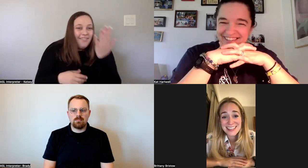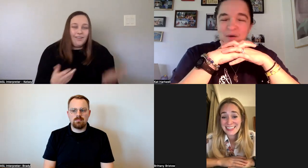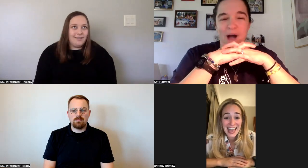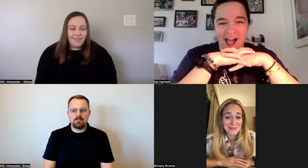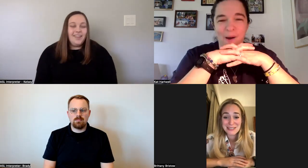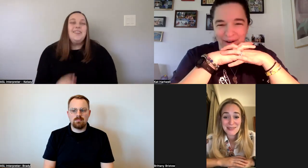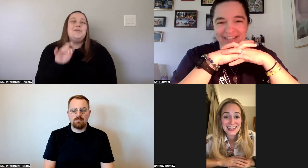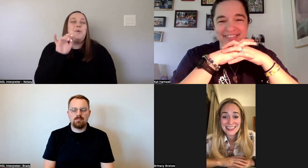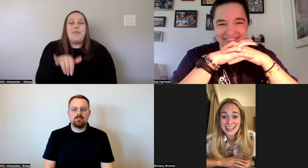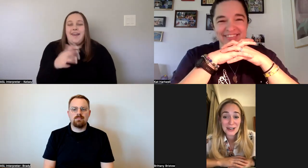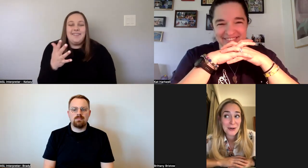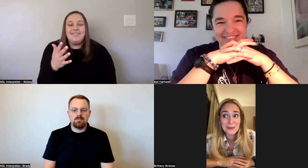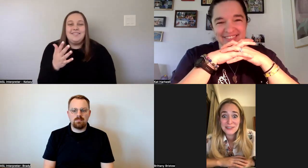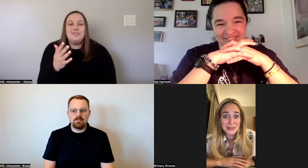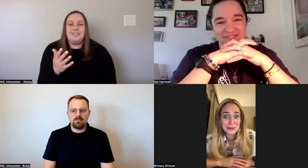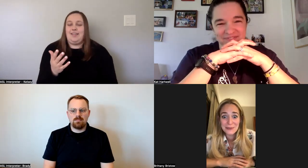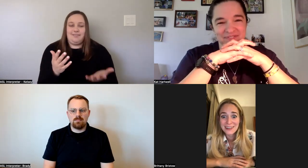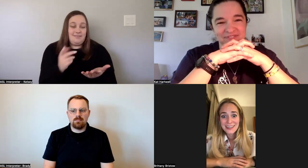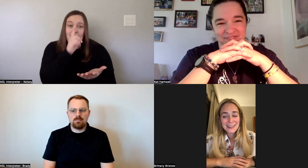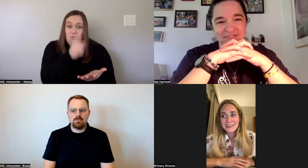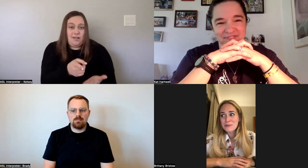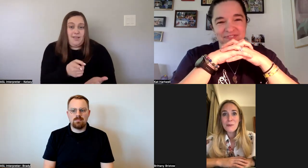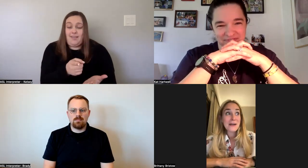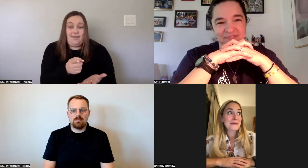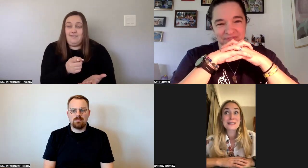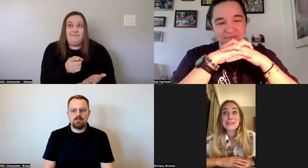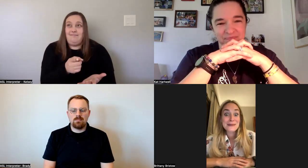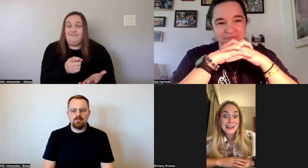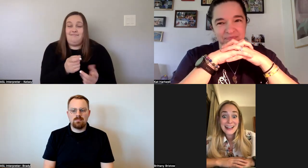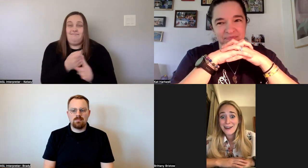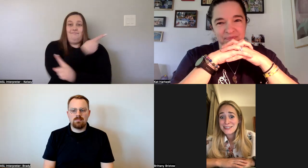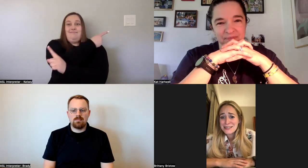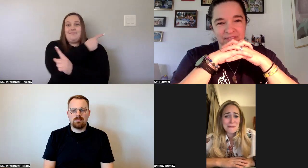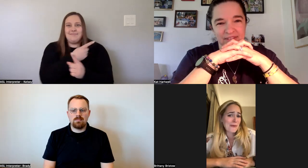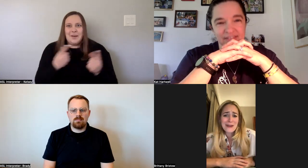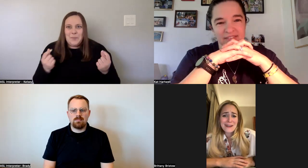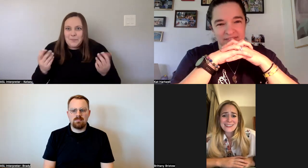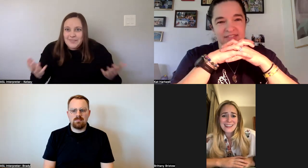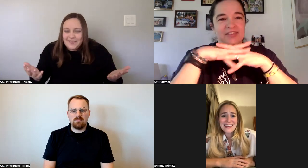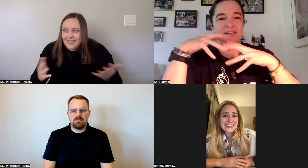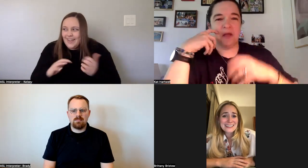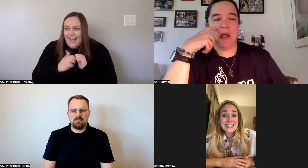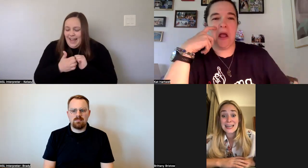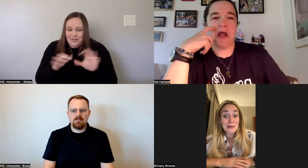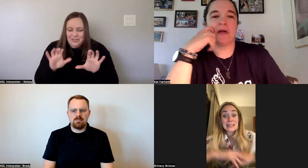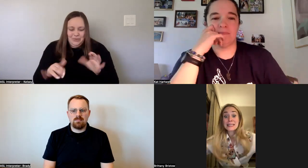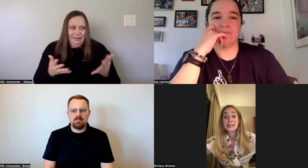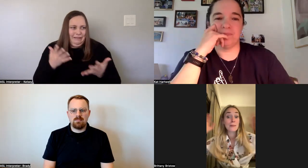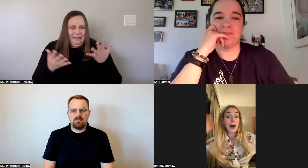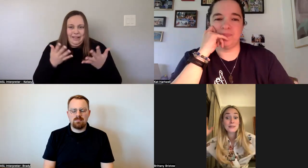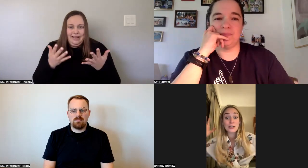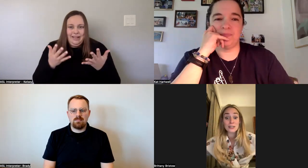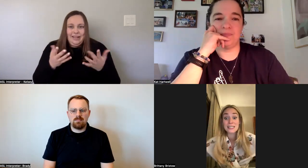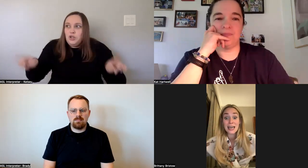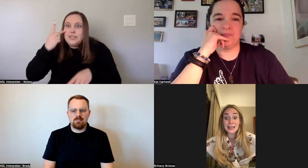certain things like that, which made it like a whole new, what are we doing? How does this work? Like, does anybody see